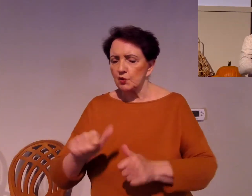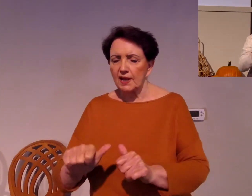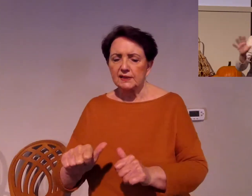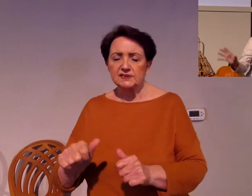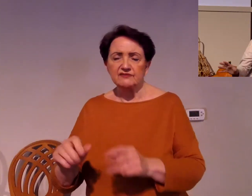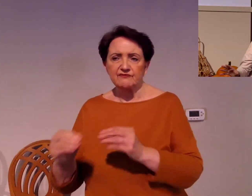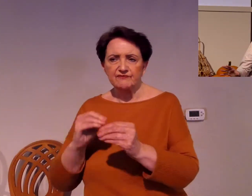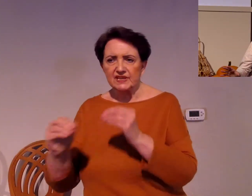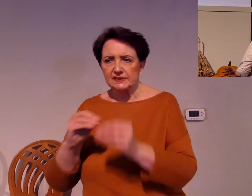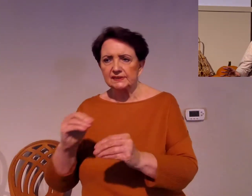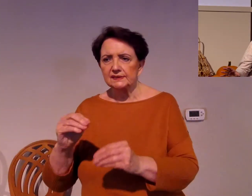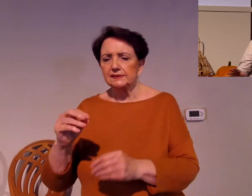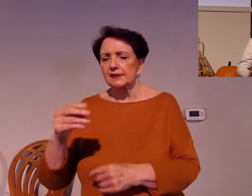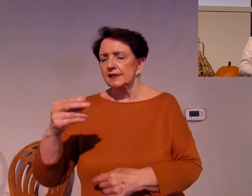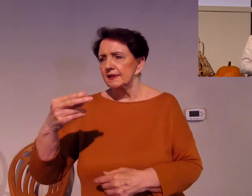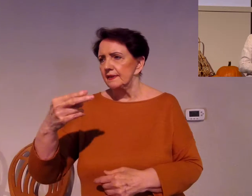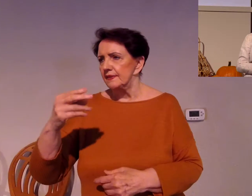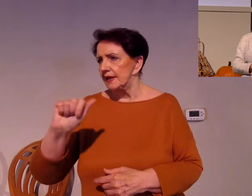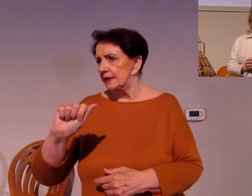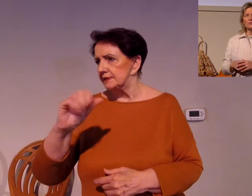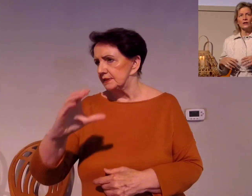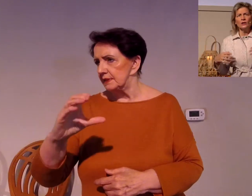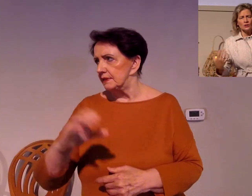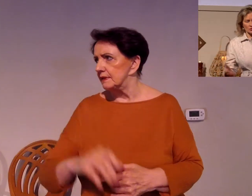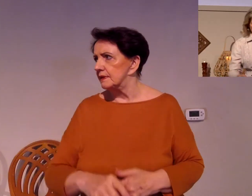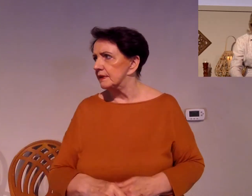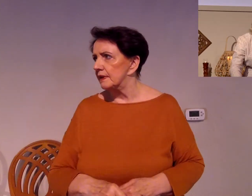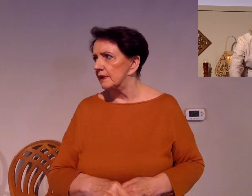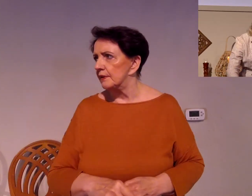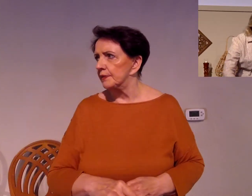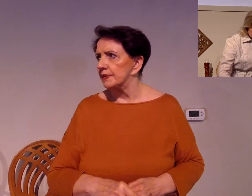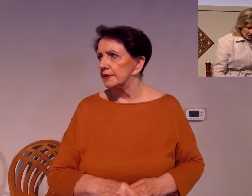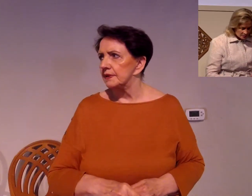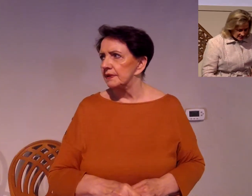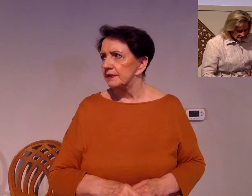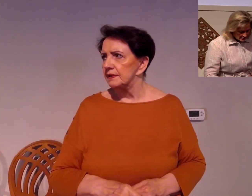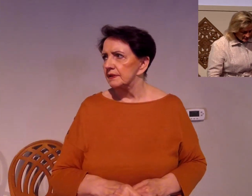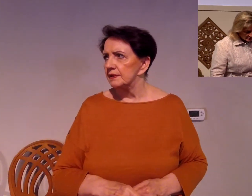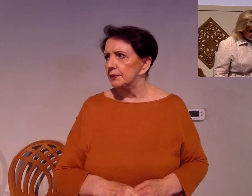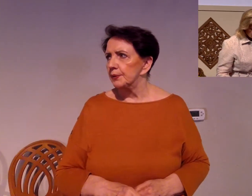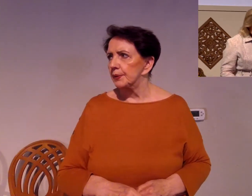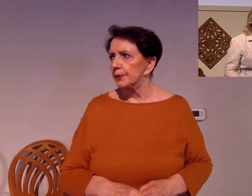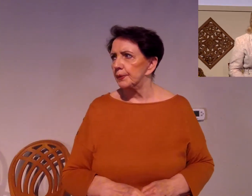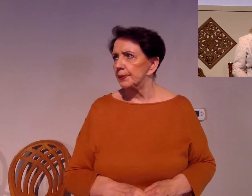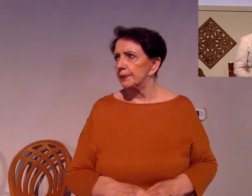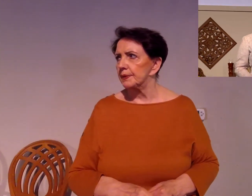to, but were to go out here, right? So that's the zone of incompetence.